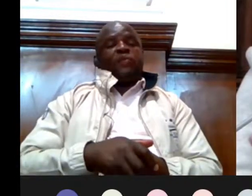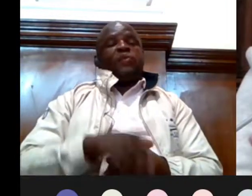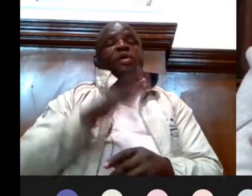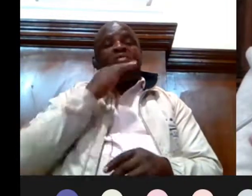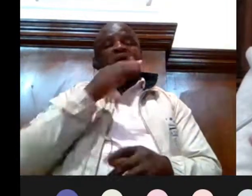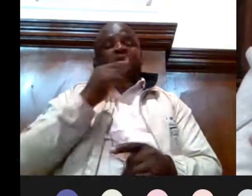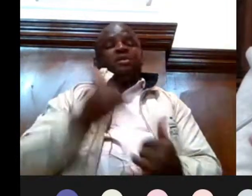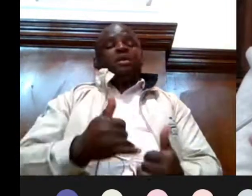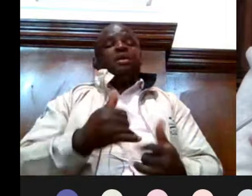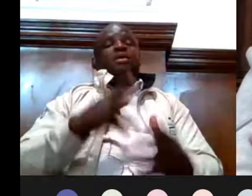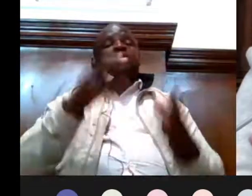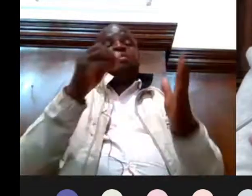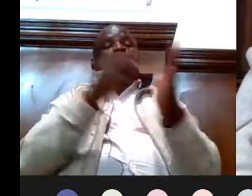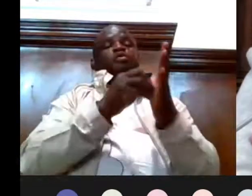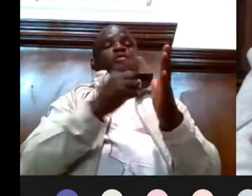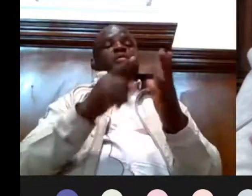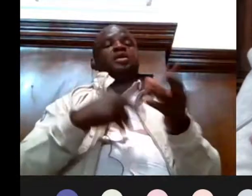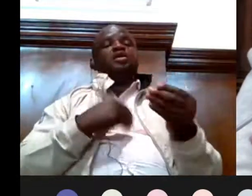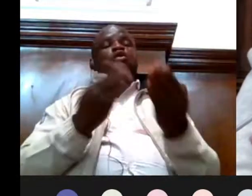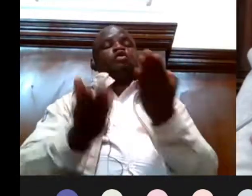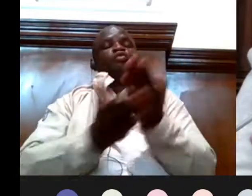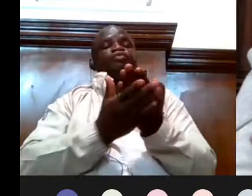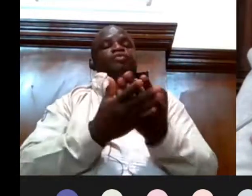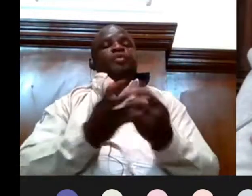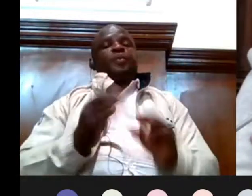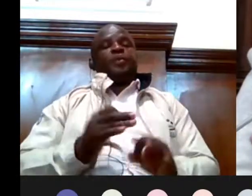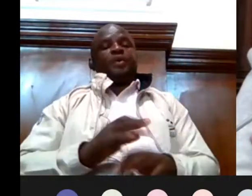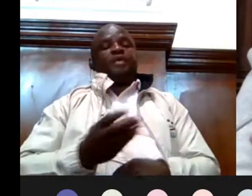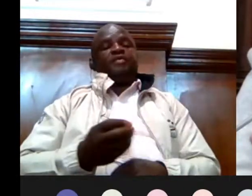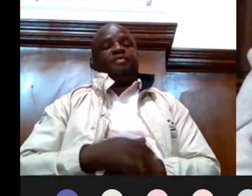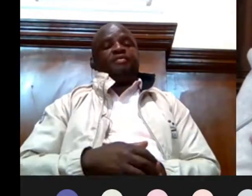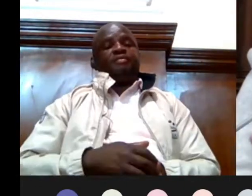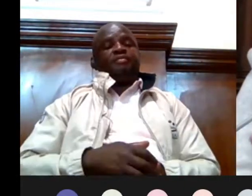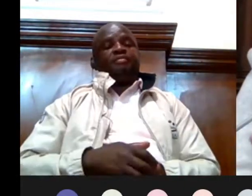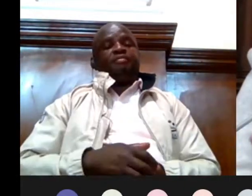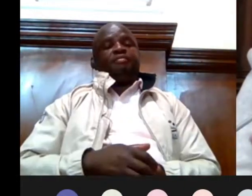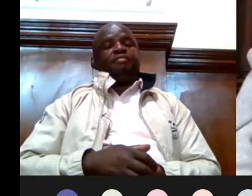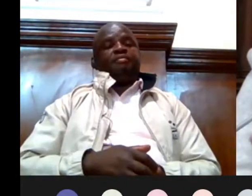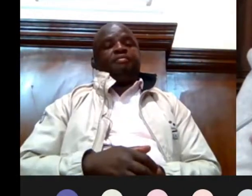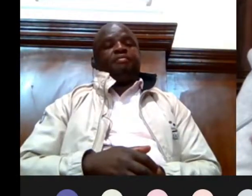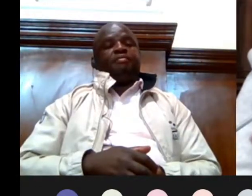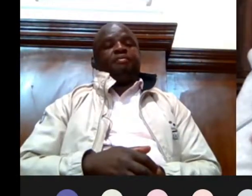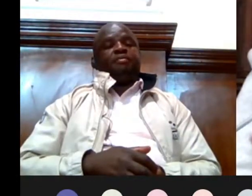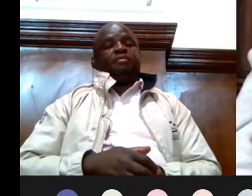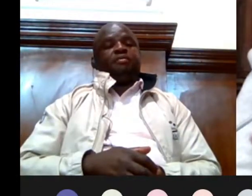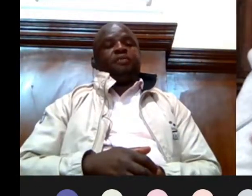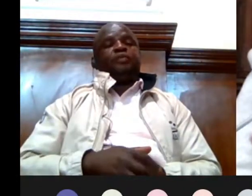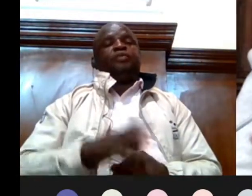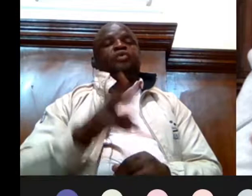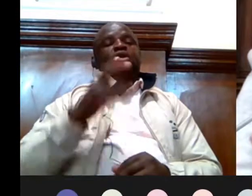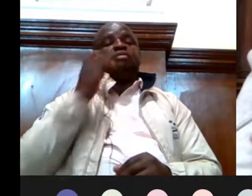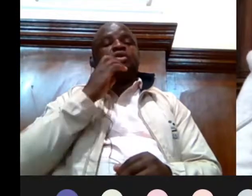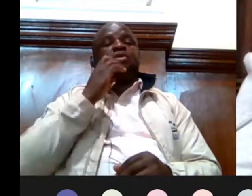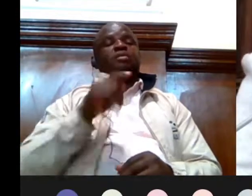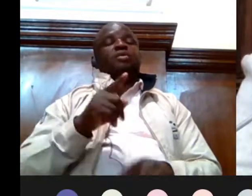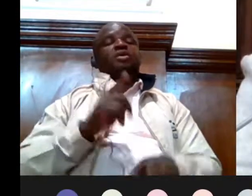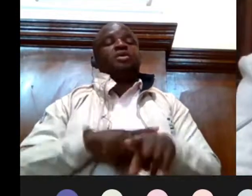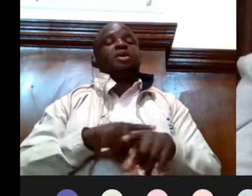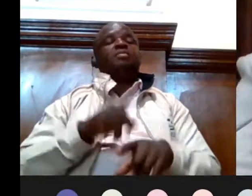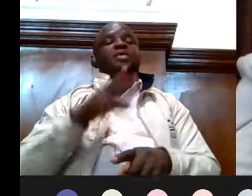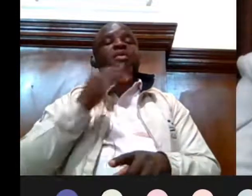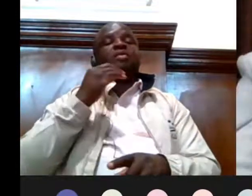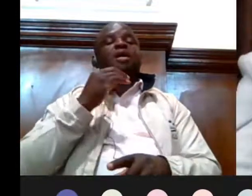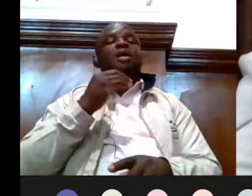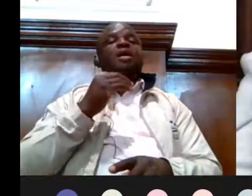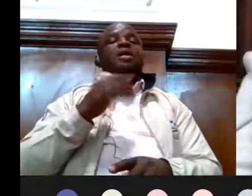the notice of the plenary, but it's not serving today in front of this House. My apologies. Reason? Maybe when you speak, you